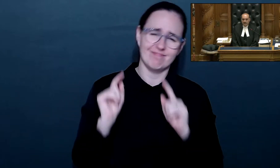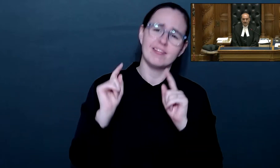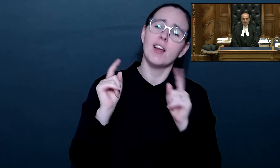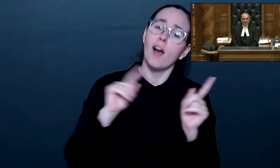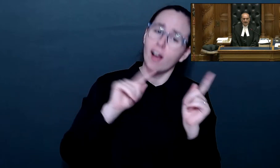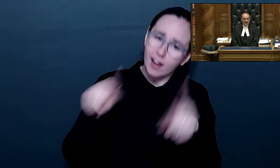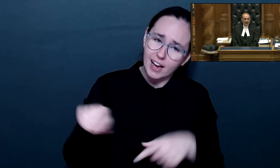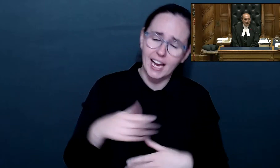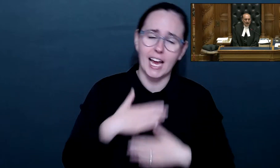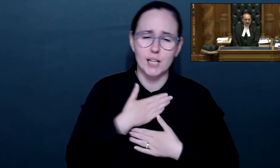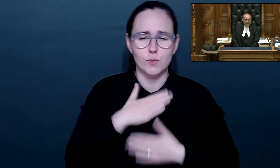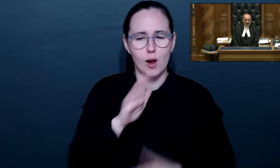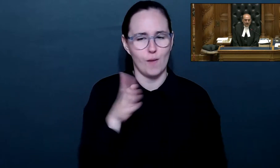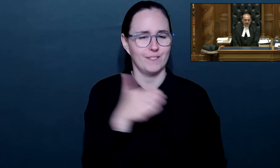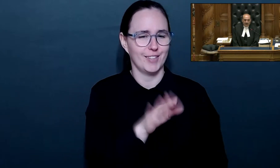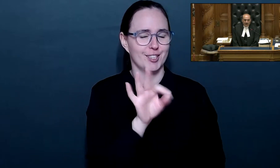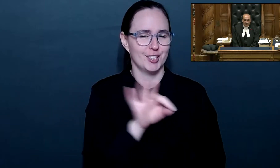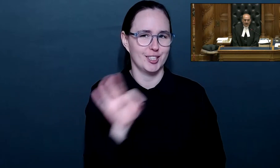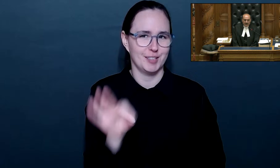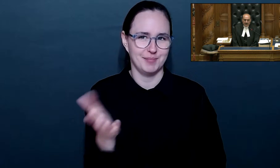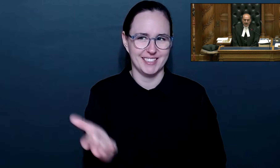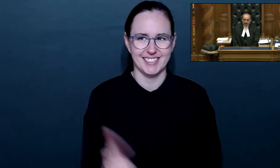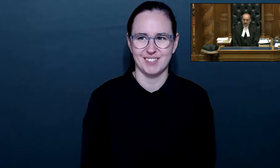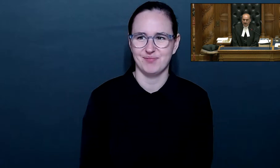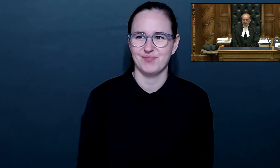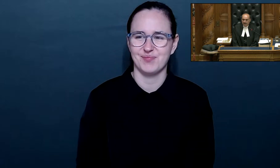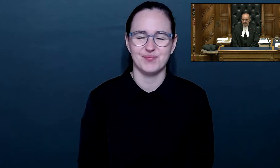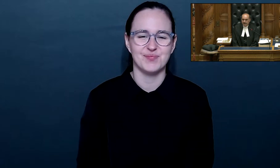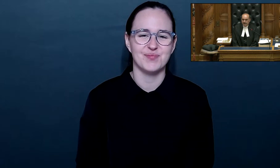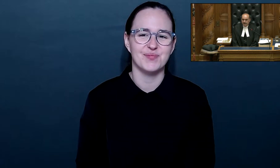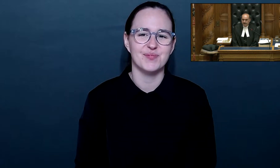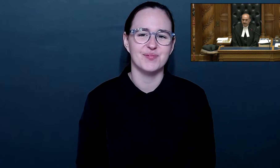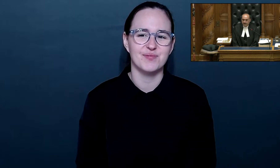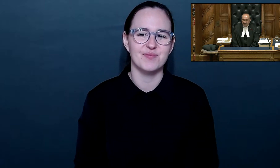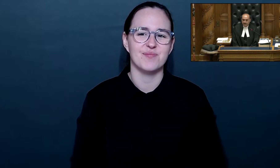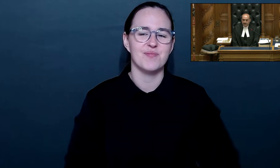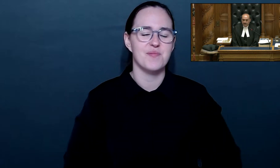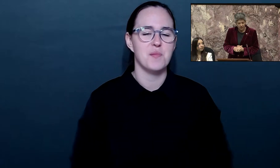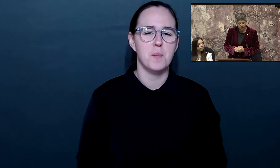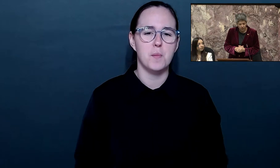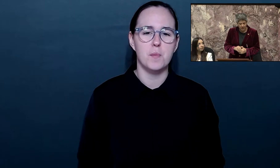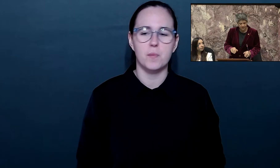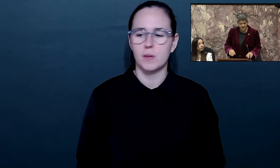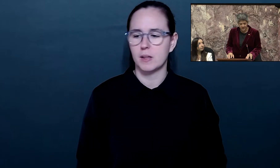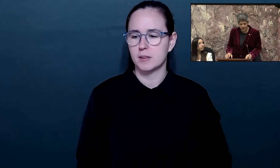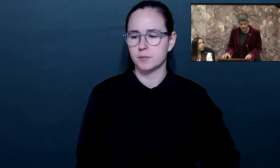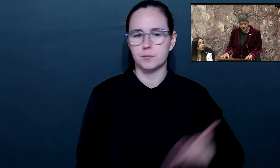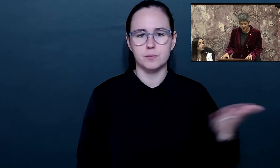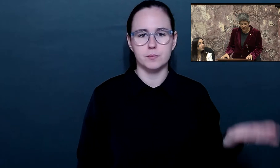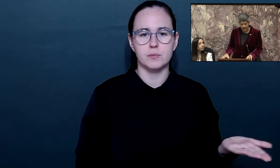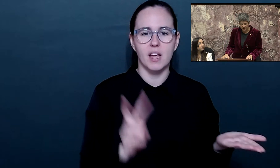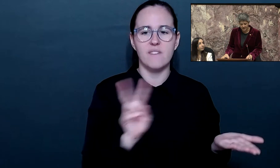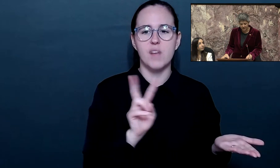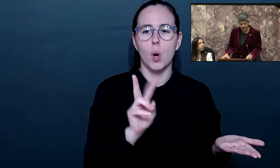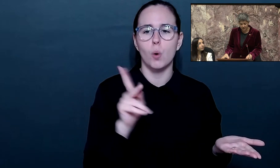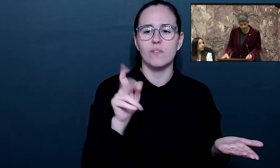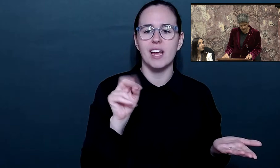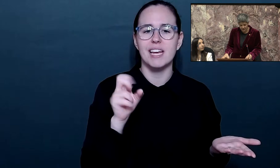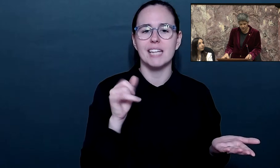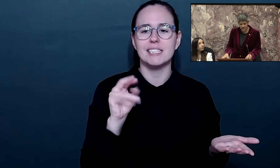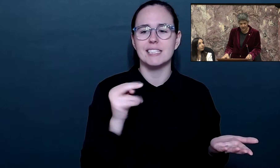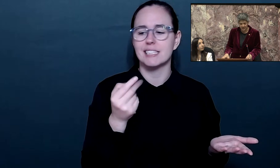Member for Vancouver Kensington. Thank you, Mr. Speaker. The 411 Seniors Society